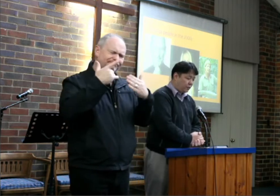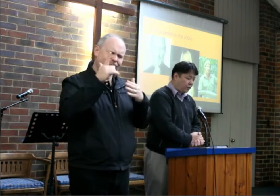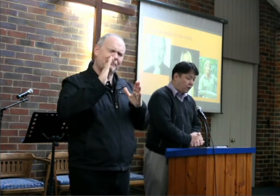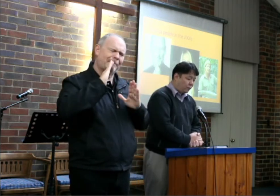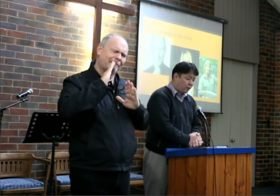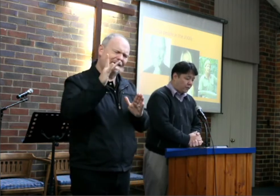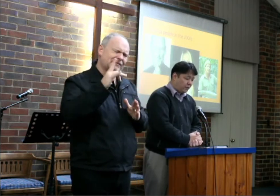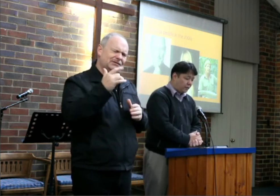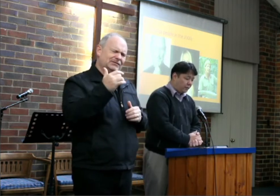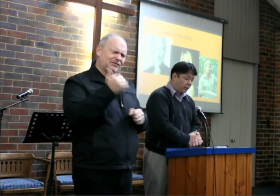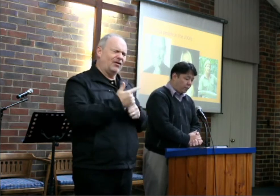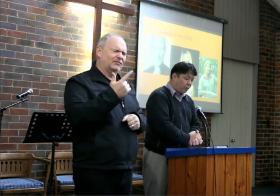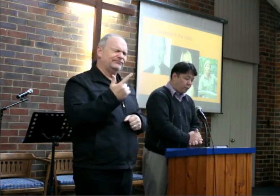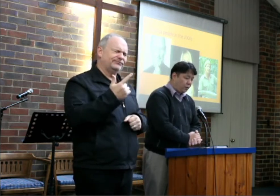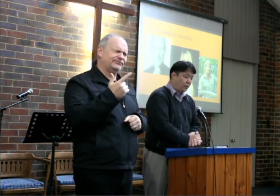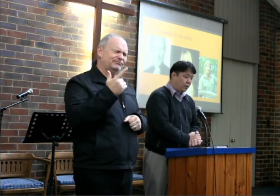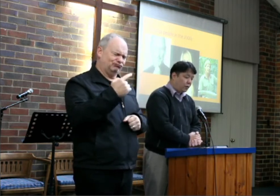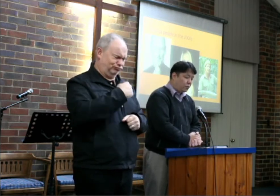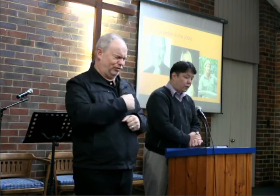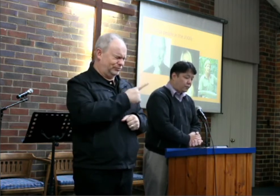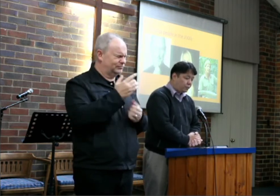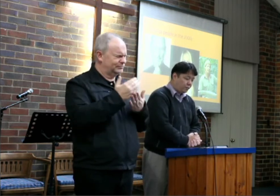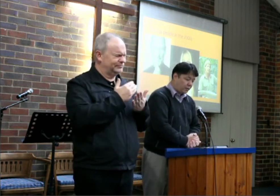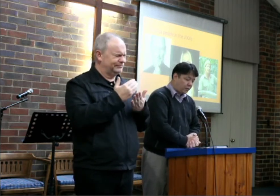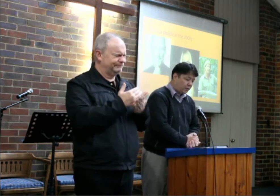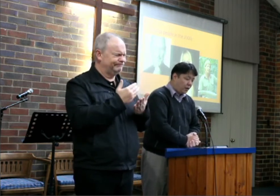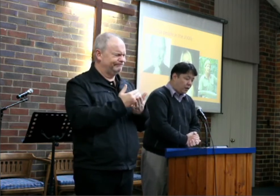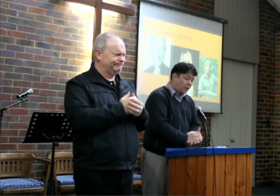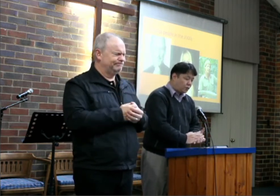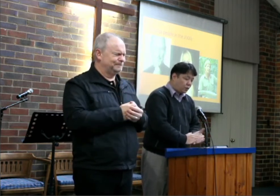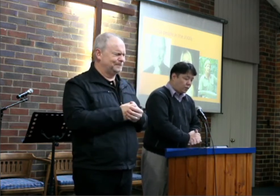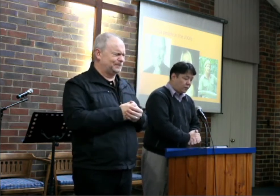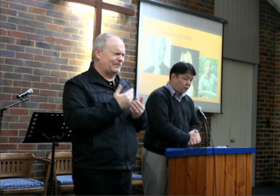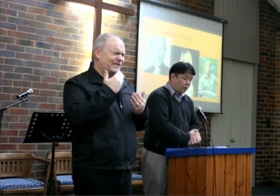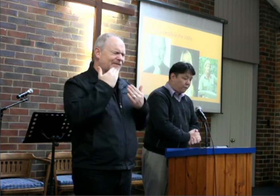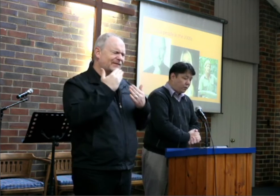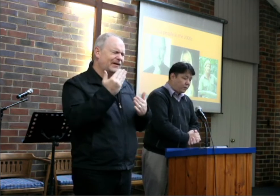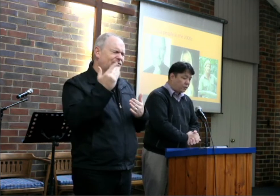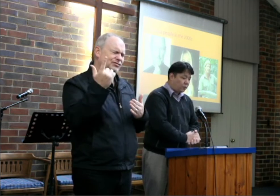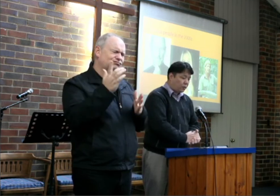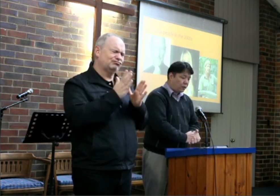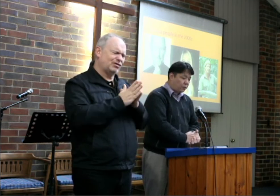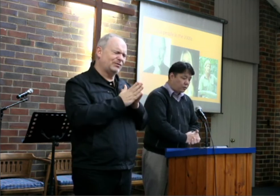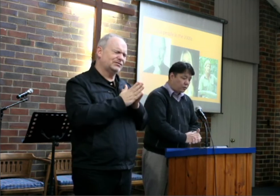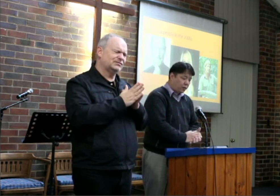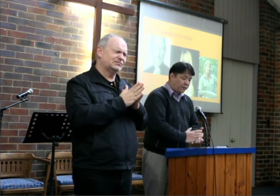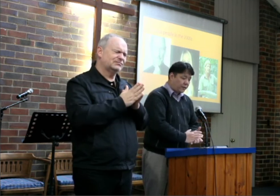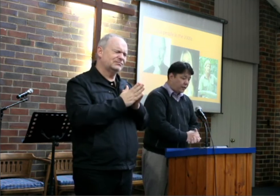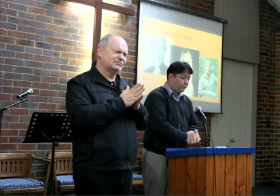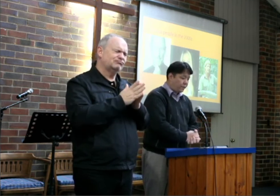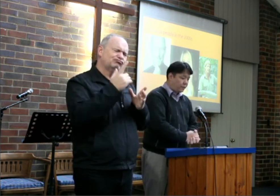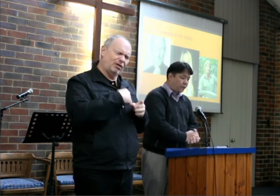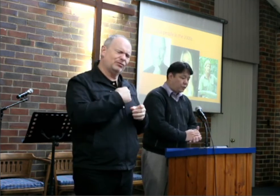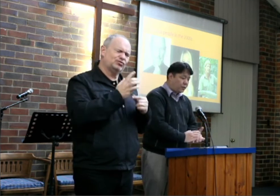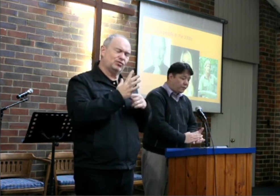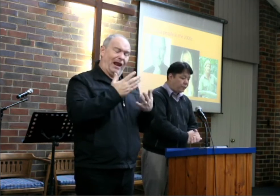that you're a God of promises, and more importantly, you're a God who keeps your promises. Thank you so much that you have promised to love us and care